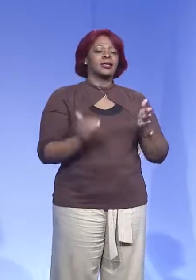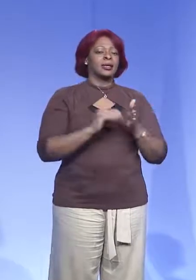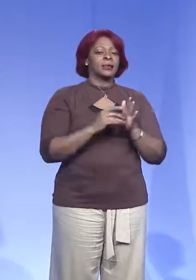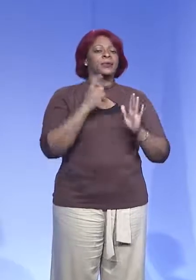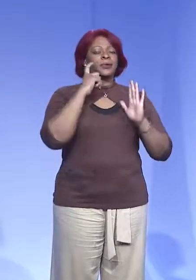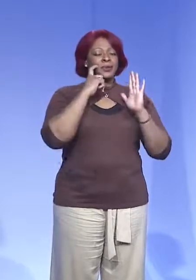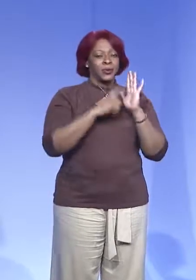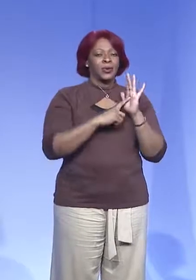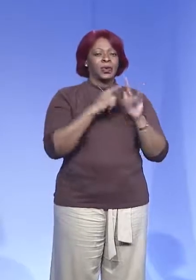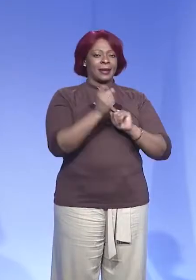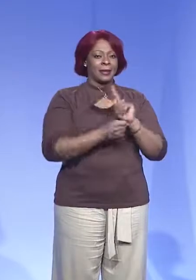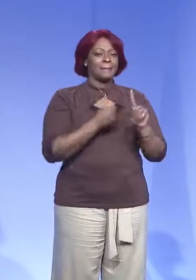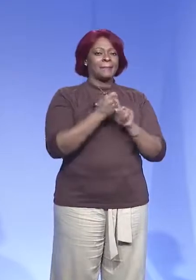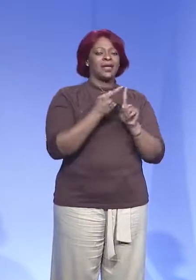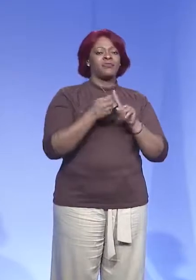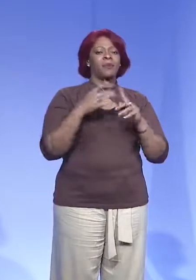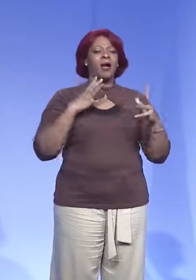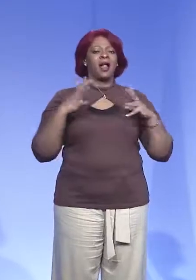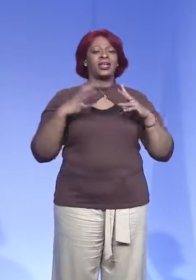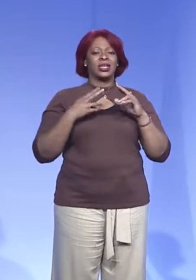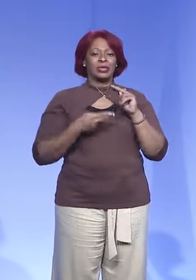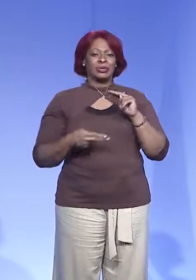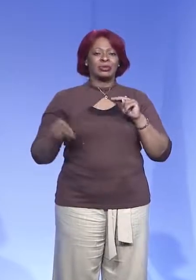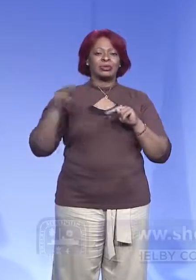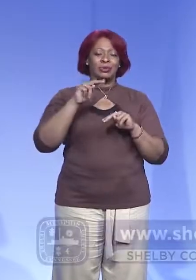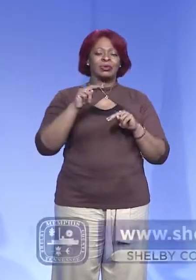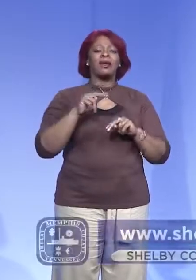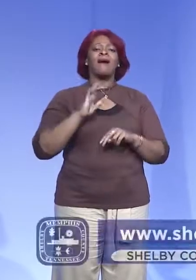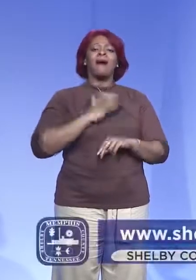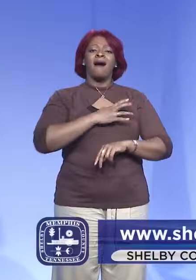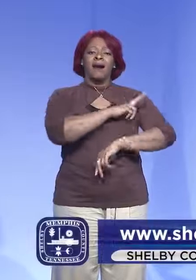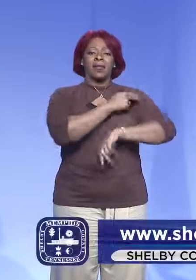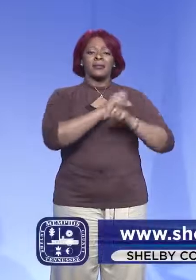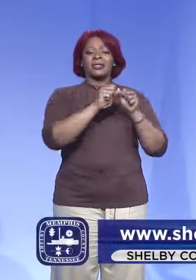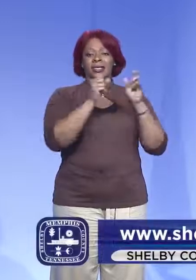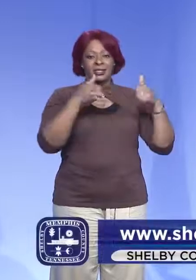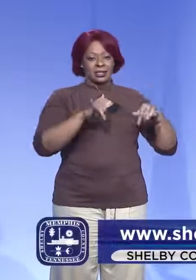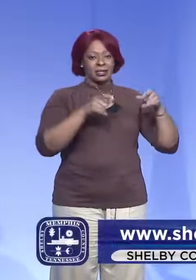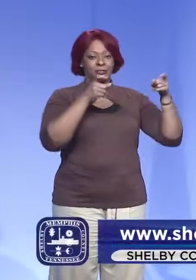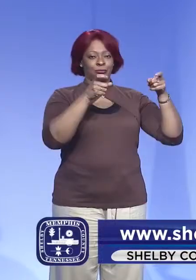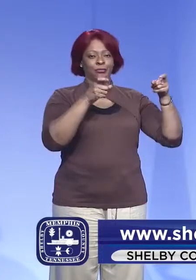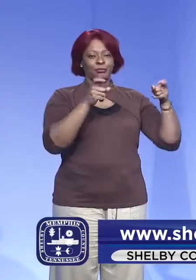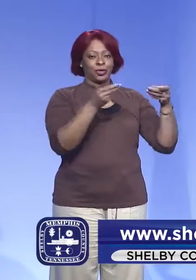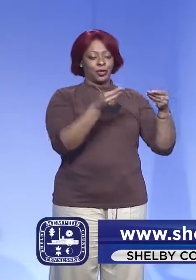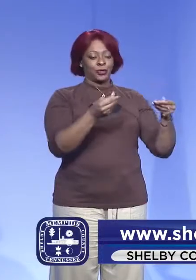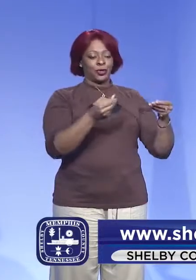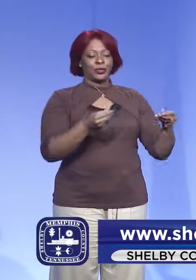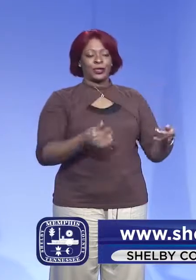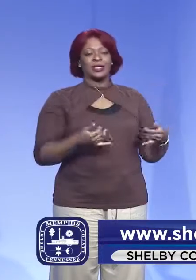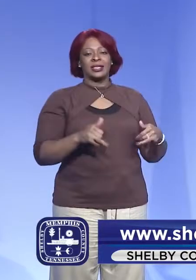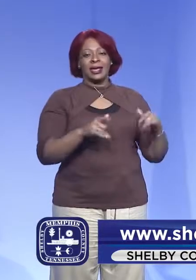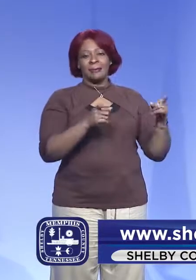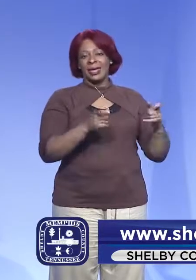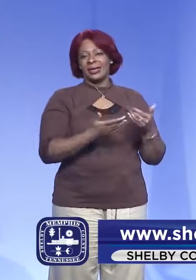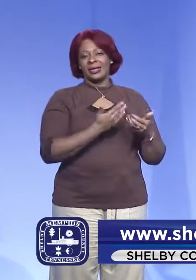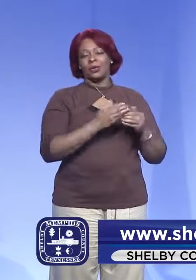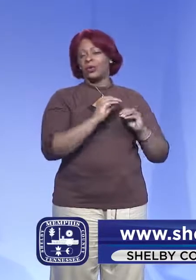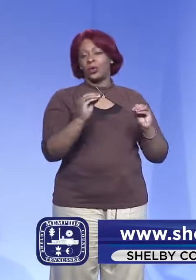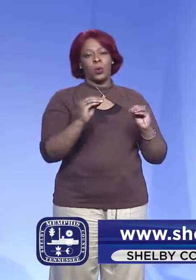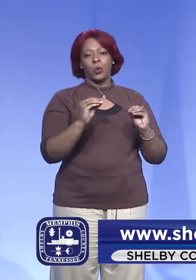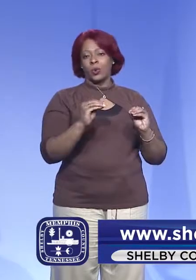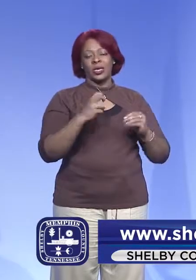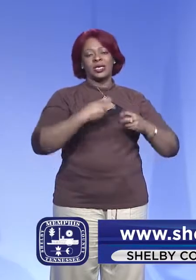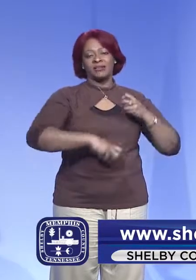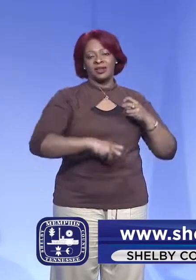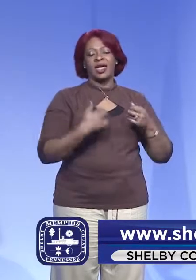seeing the impact of the holiday surge, but our hospital systems have continued to address and manage that surge without difficulty